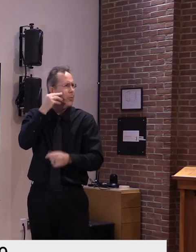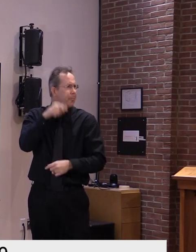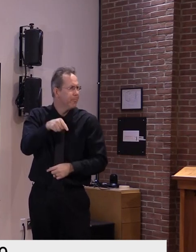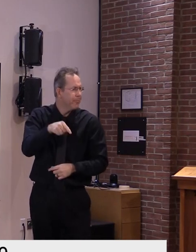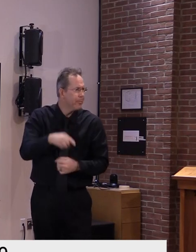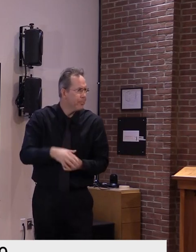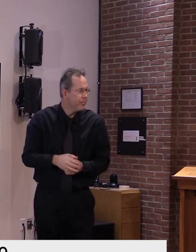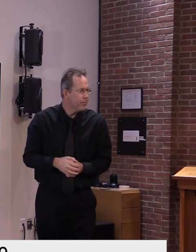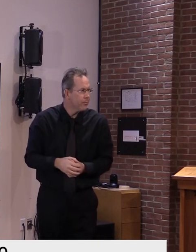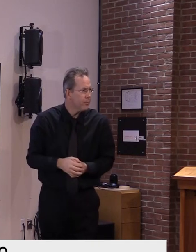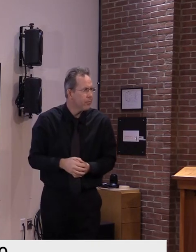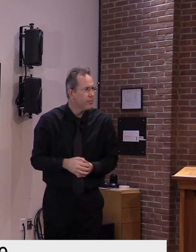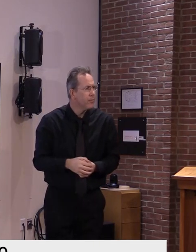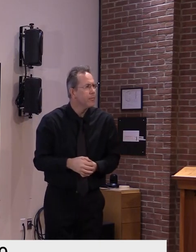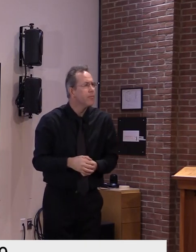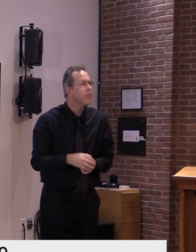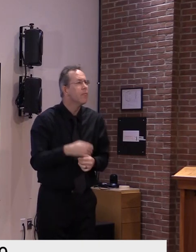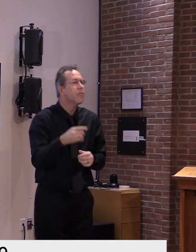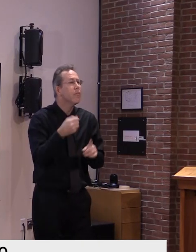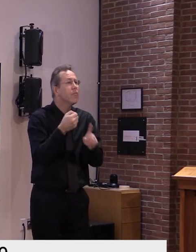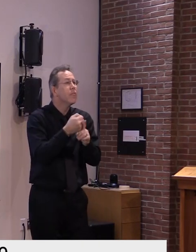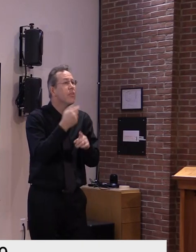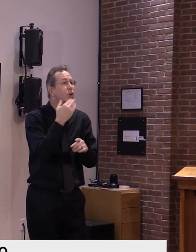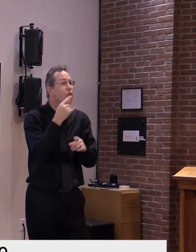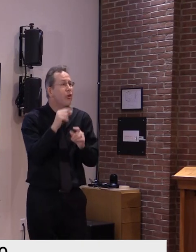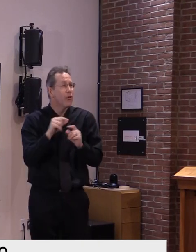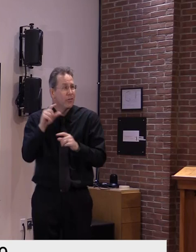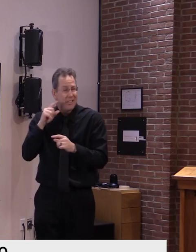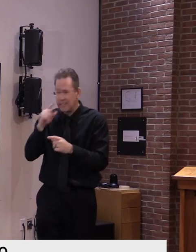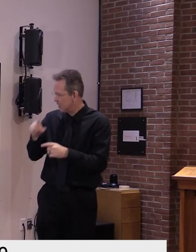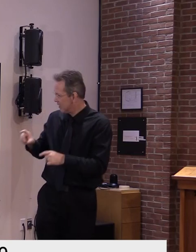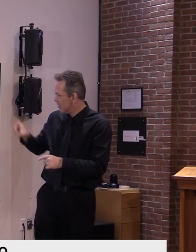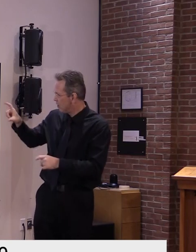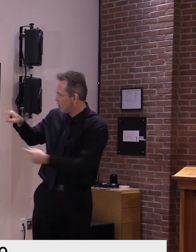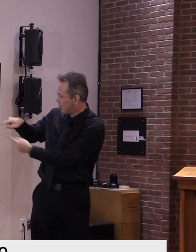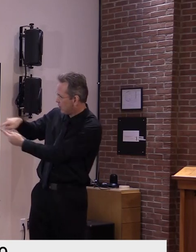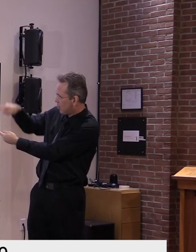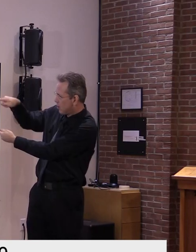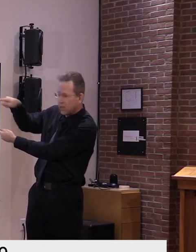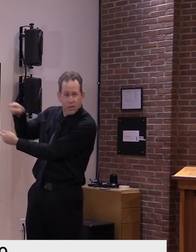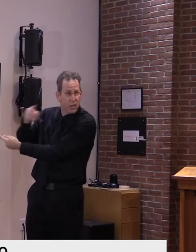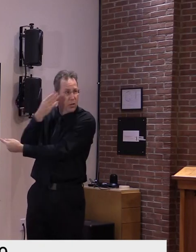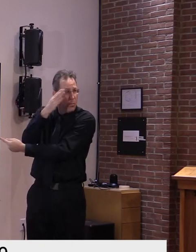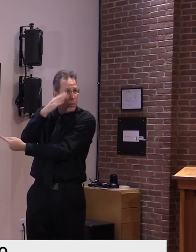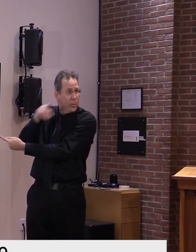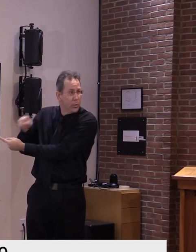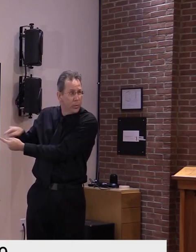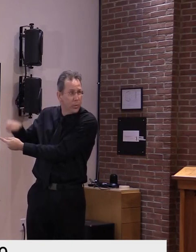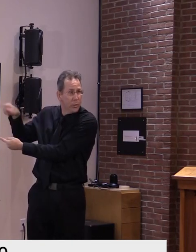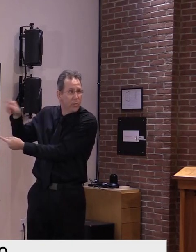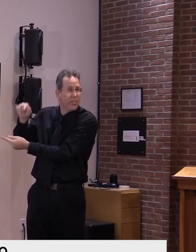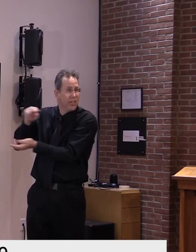see, the high proportion of outbreaks related cases among these settings in that brighter blue color.